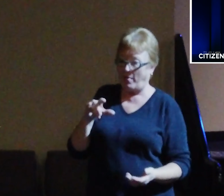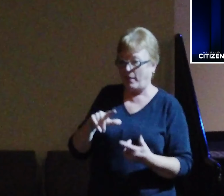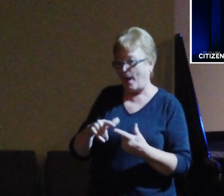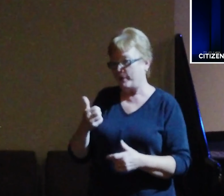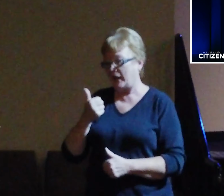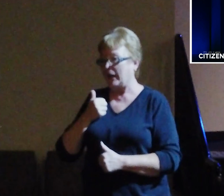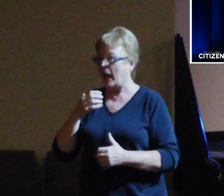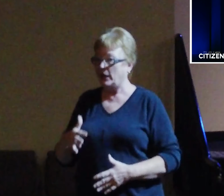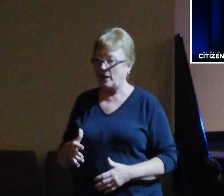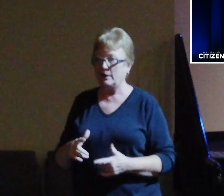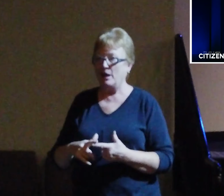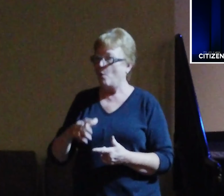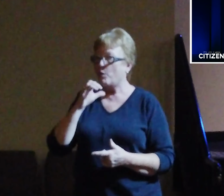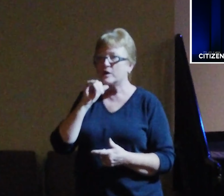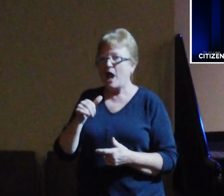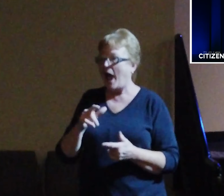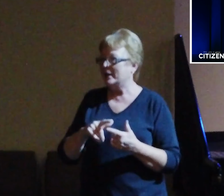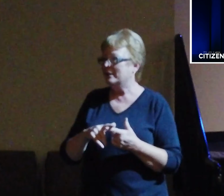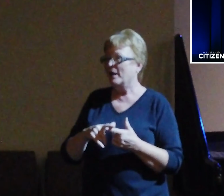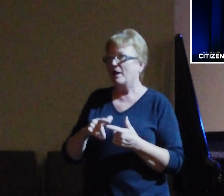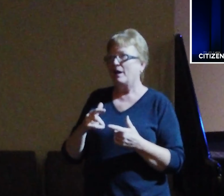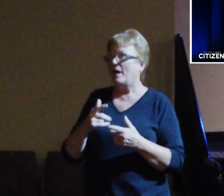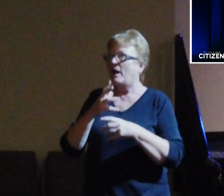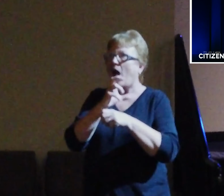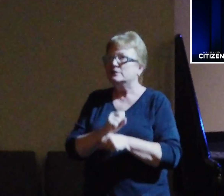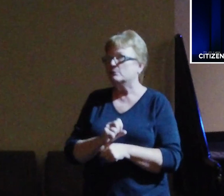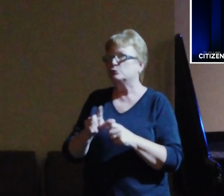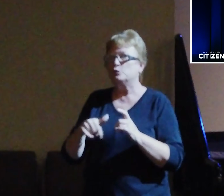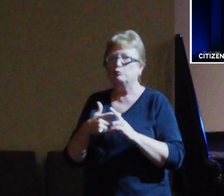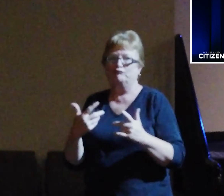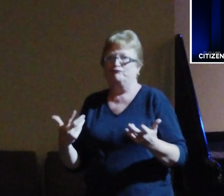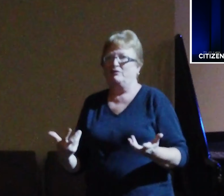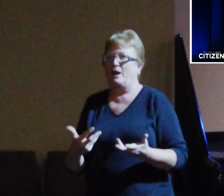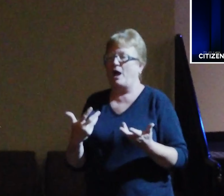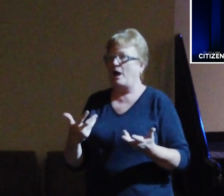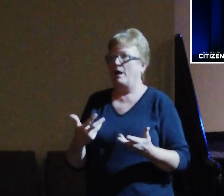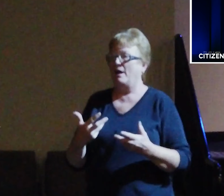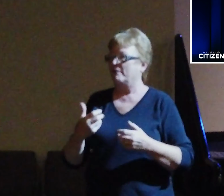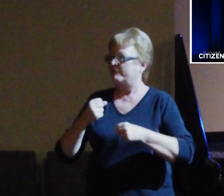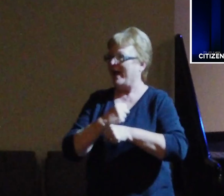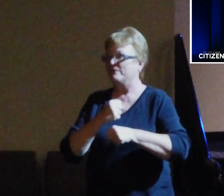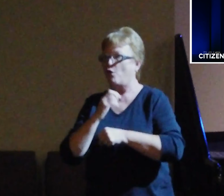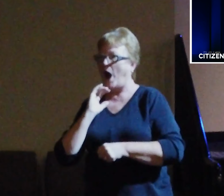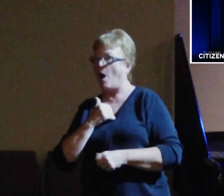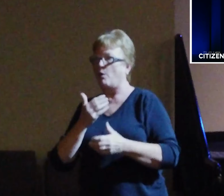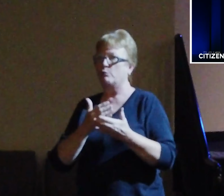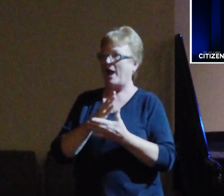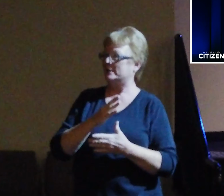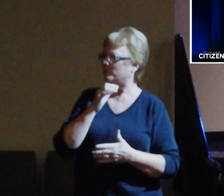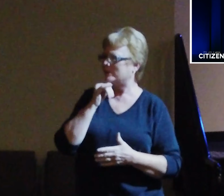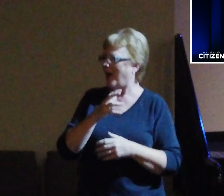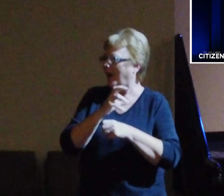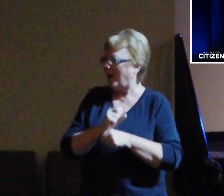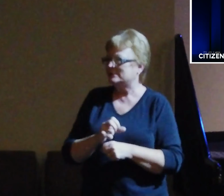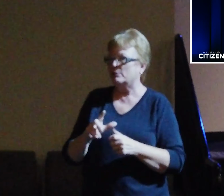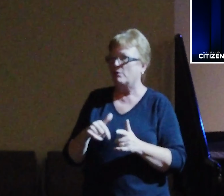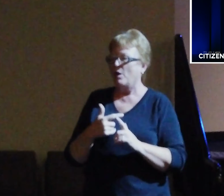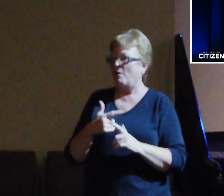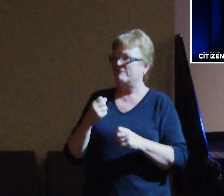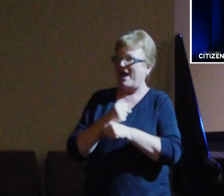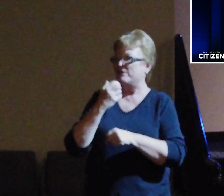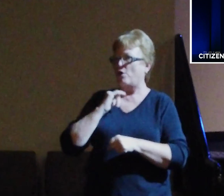Canadians, we're not accustomed to suffering persecution. We've never had to stand up for our rights or certainly fight for our